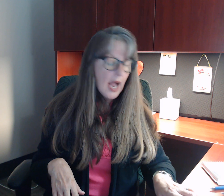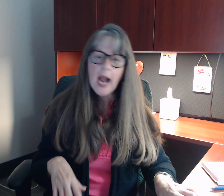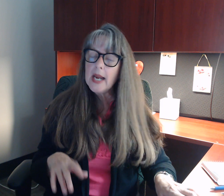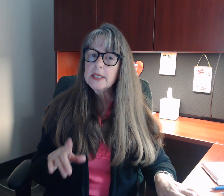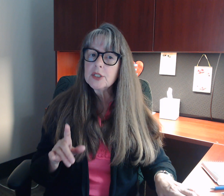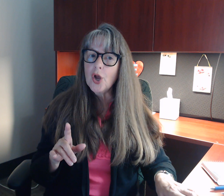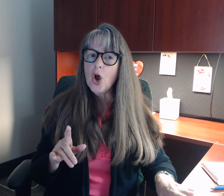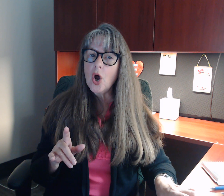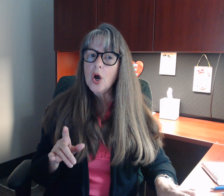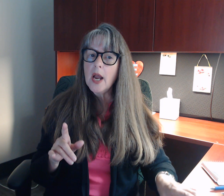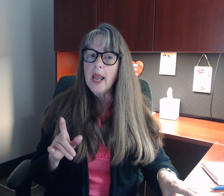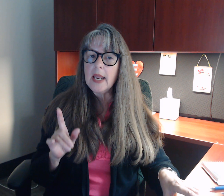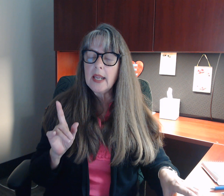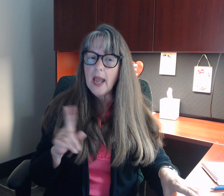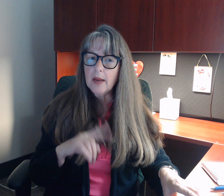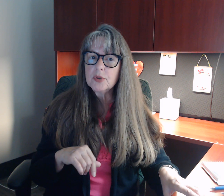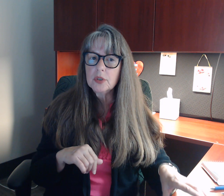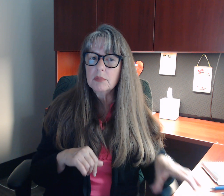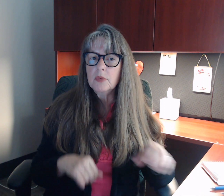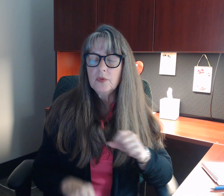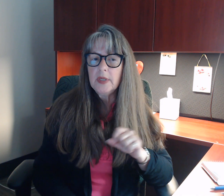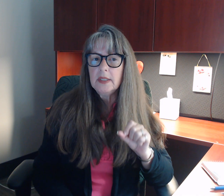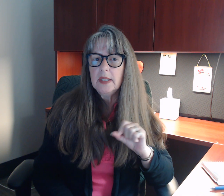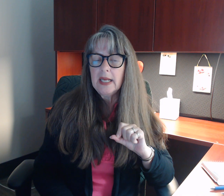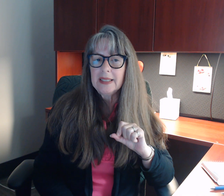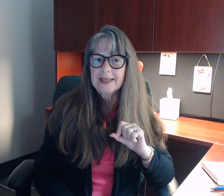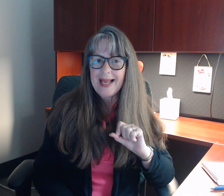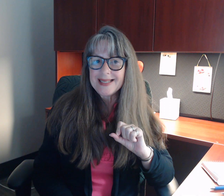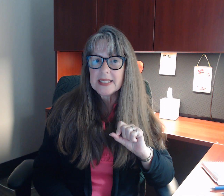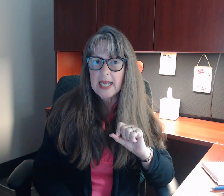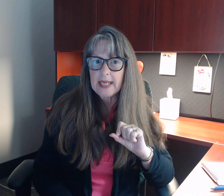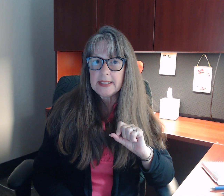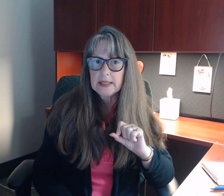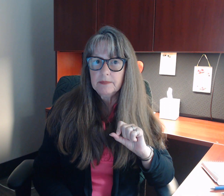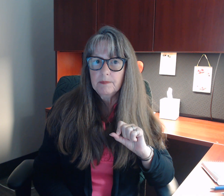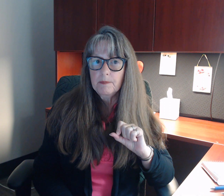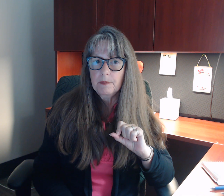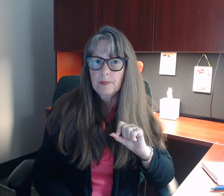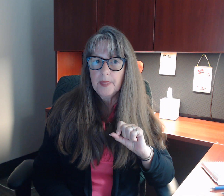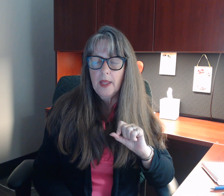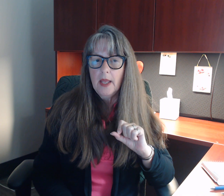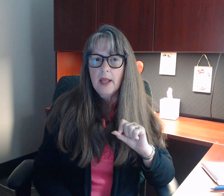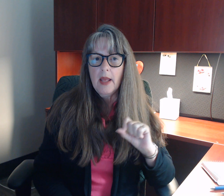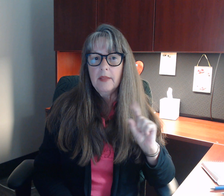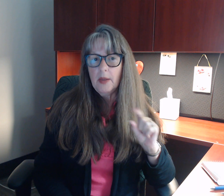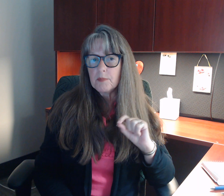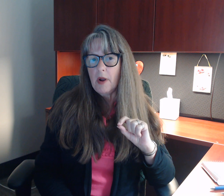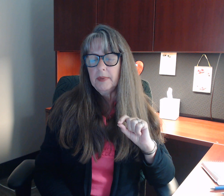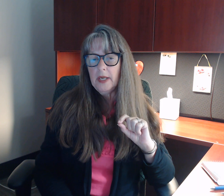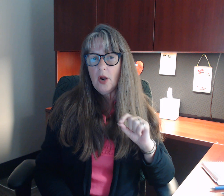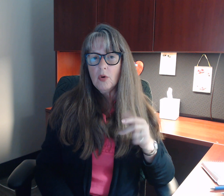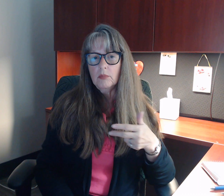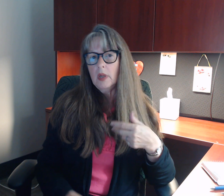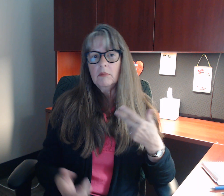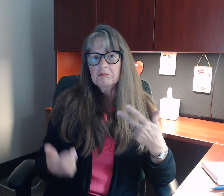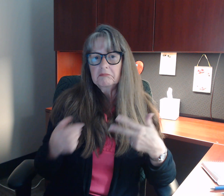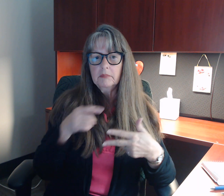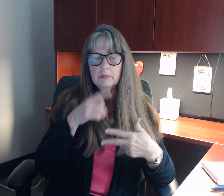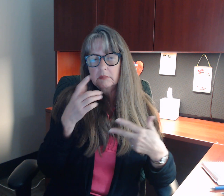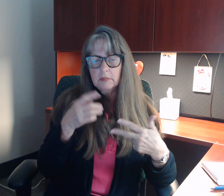I saw a captioned movie last night, and they were probably at home. They could have